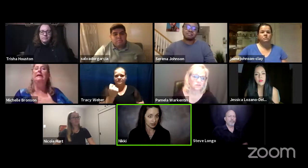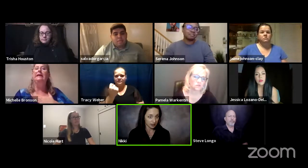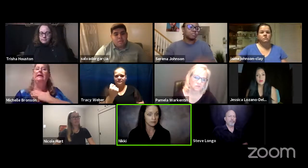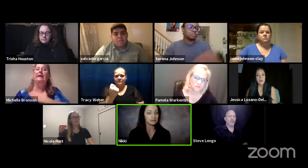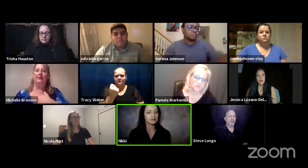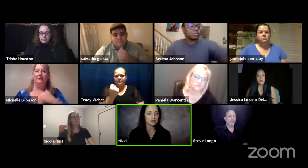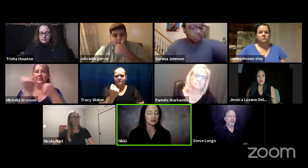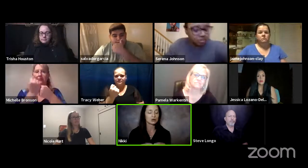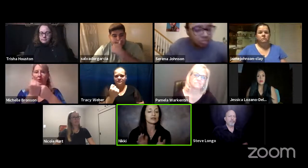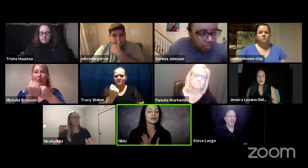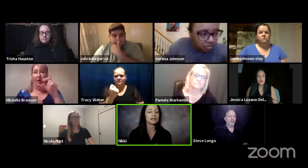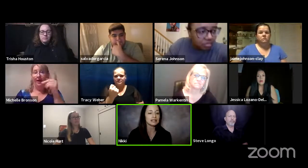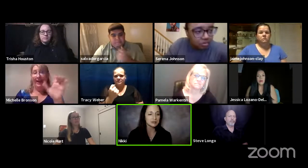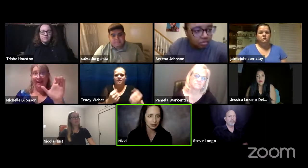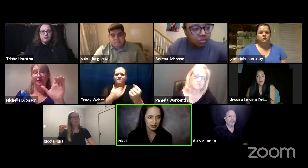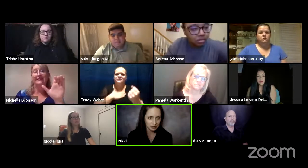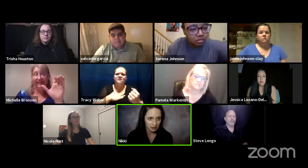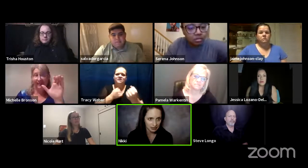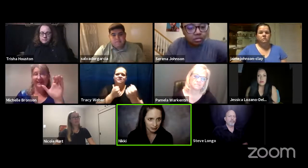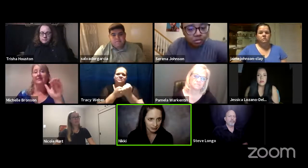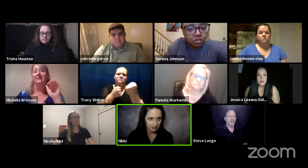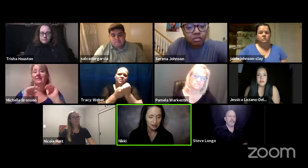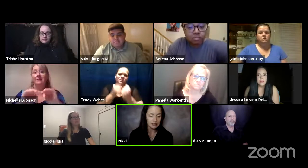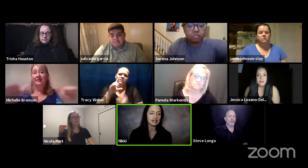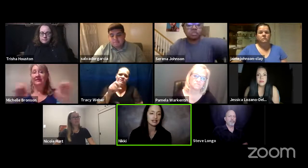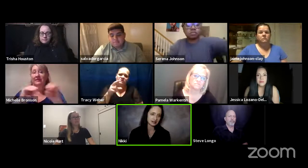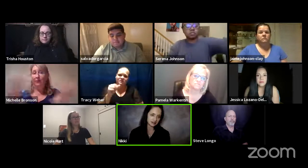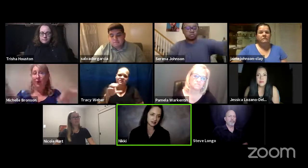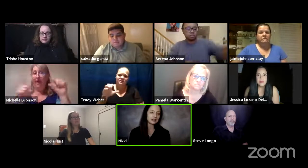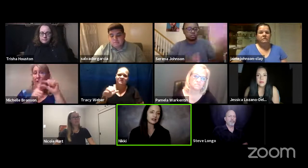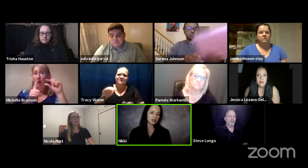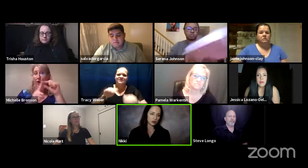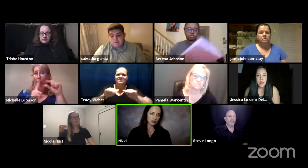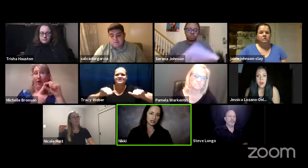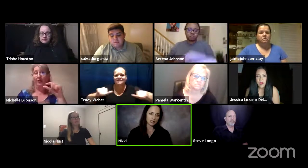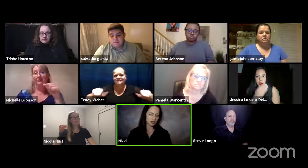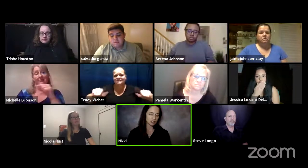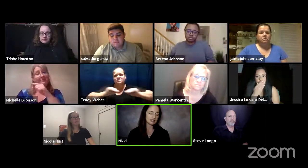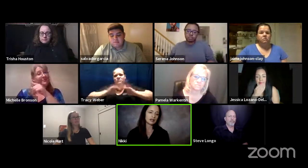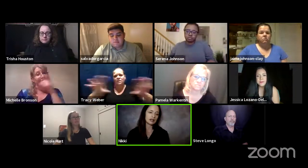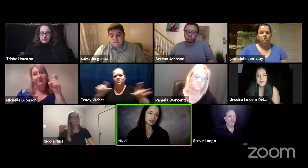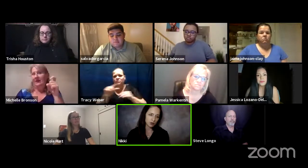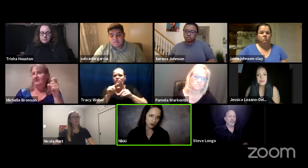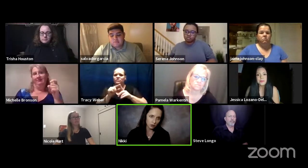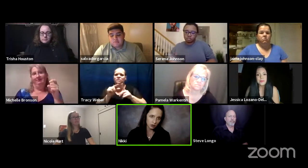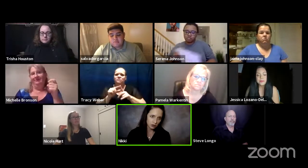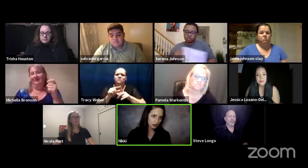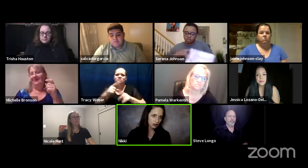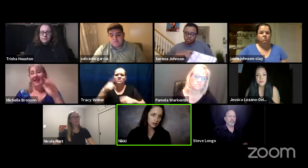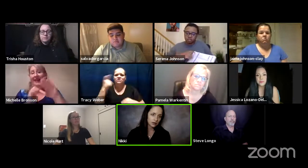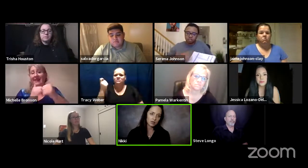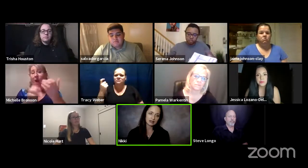Tuesday. So please, please, please, please, please support DHHSC and spread the word,